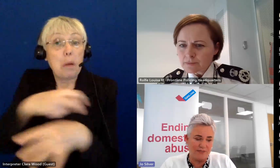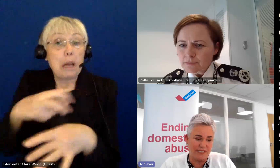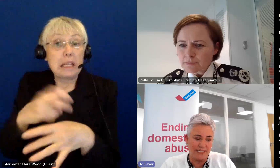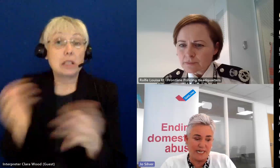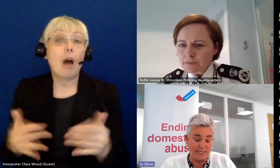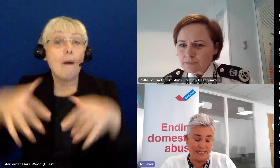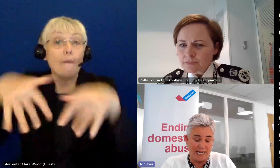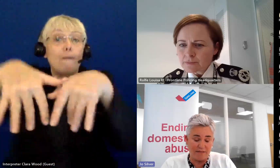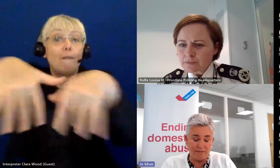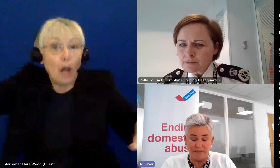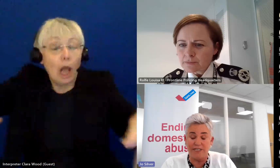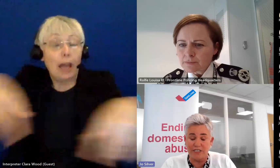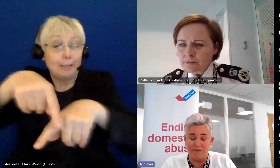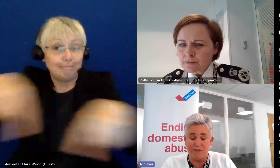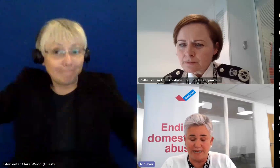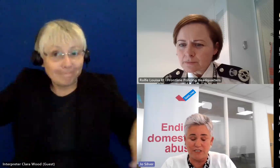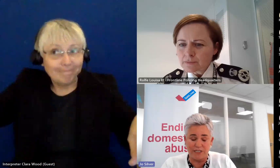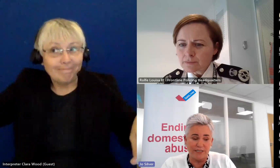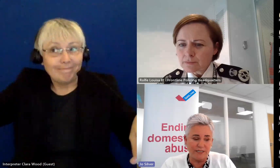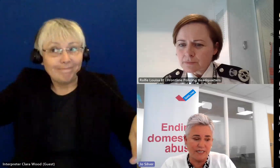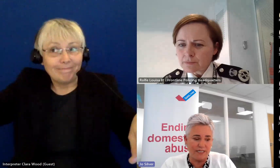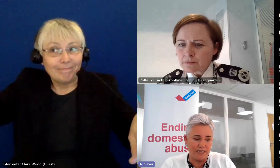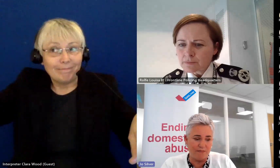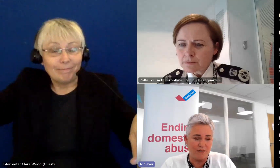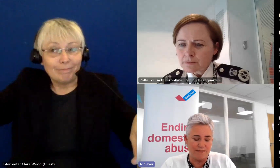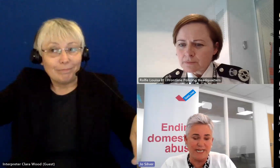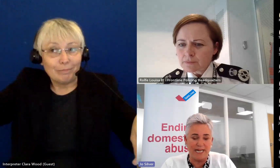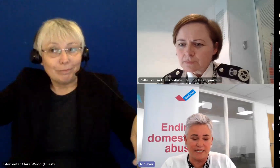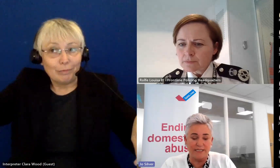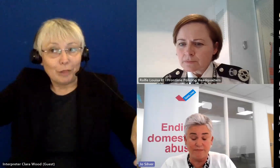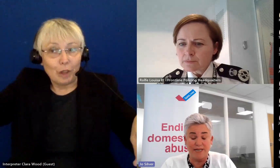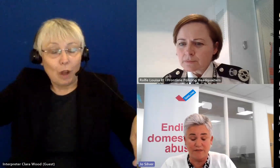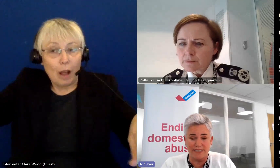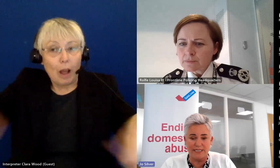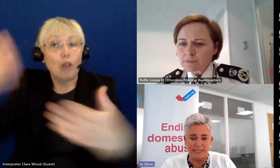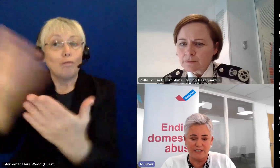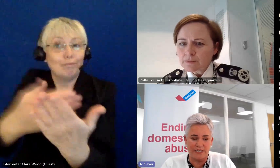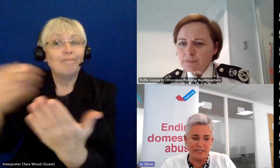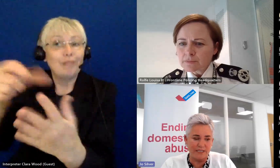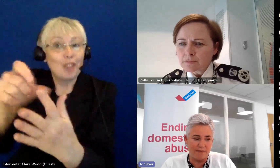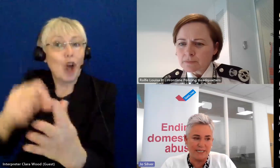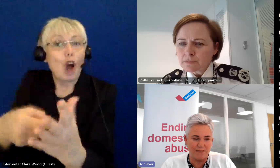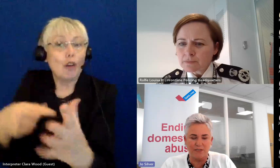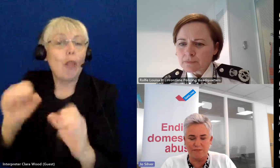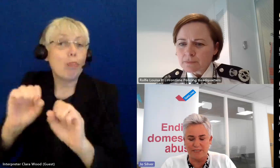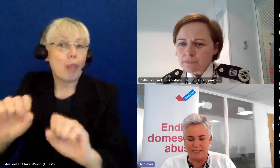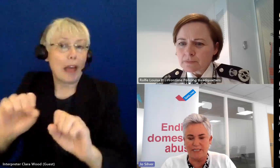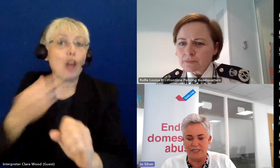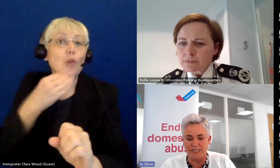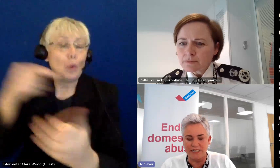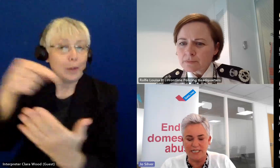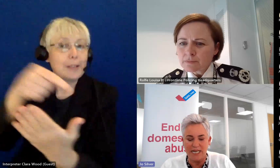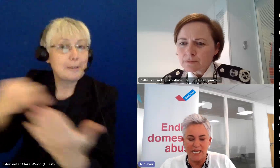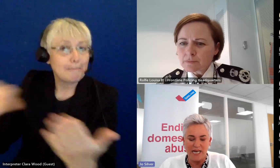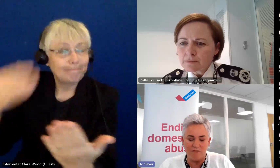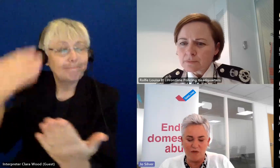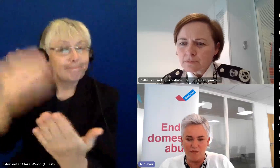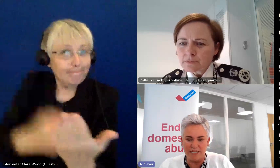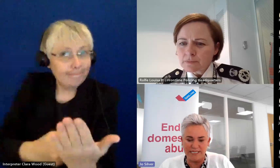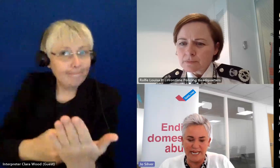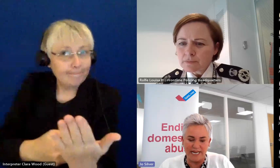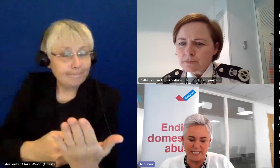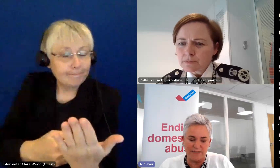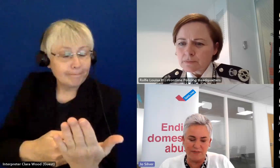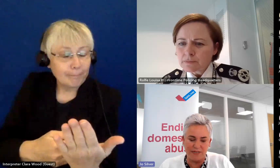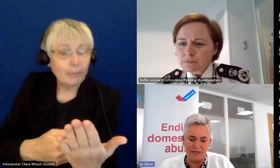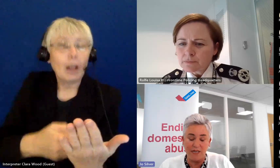engage officers and get as much information as they possibly can to make the right decisions, the best possible decisions. And what